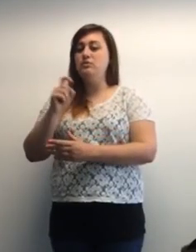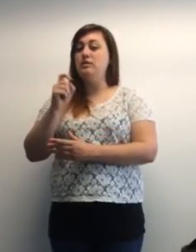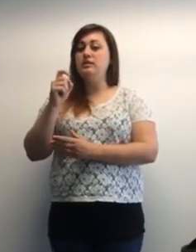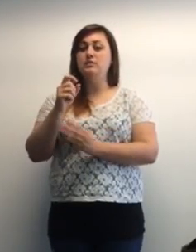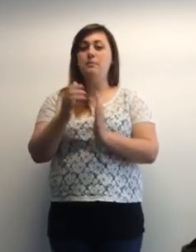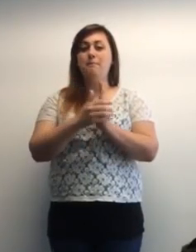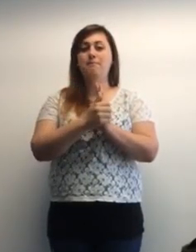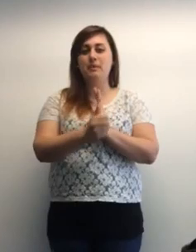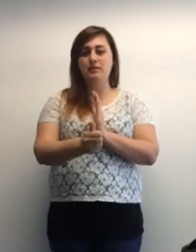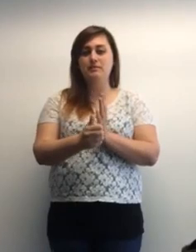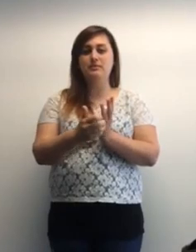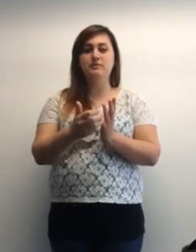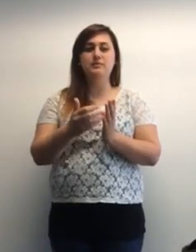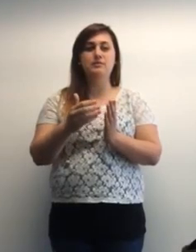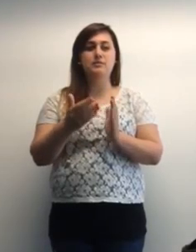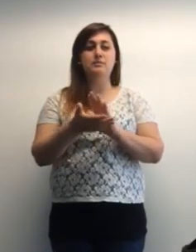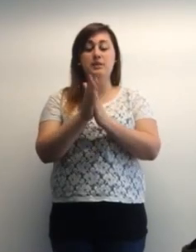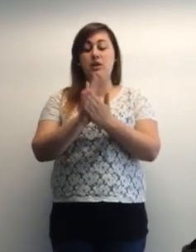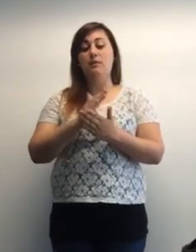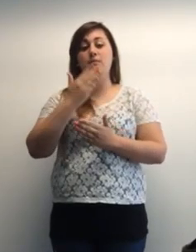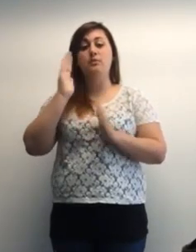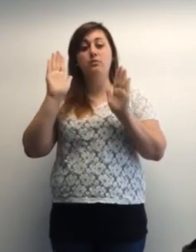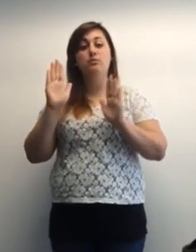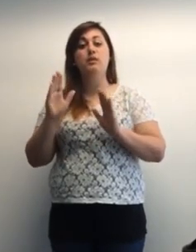know thyself. What else?